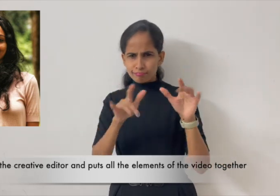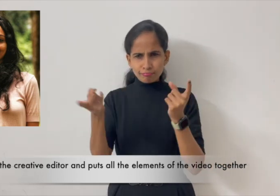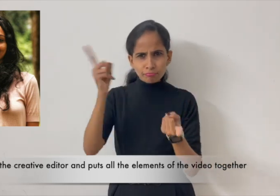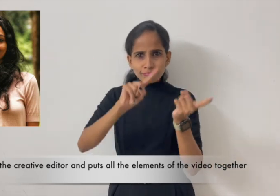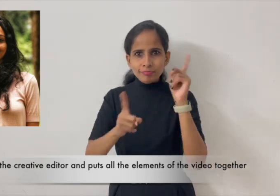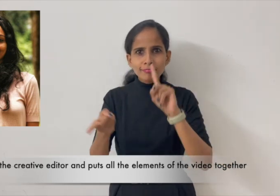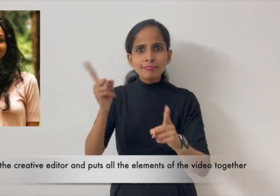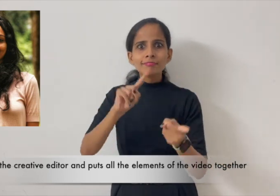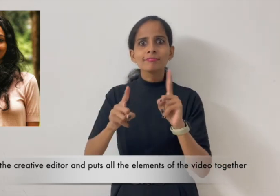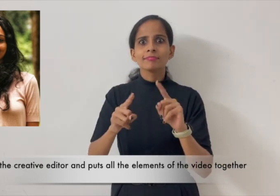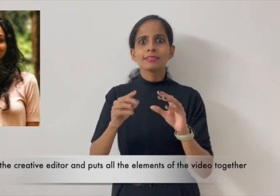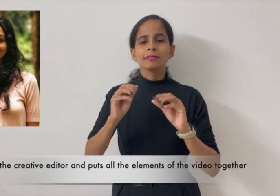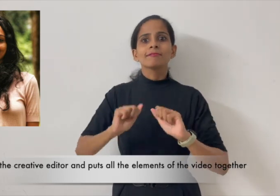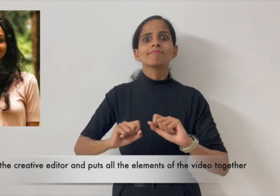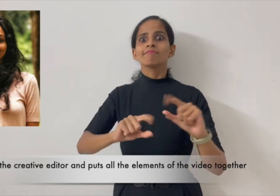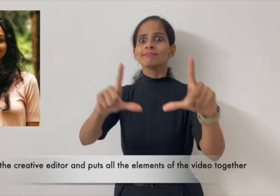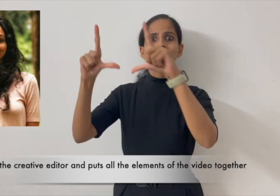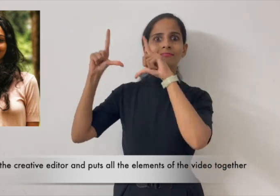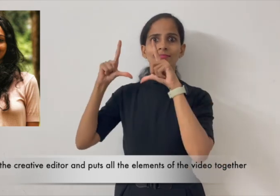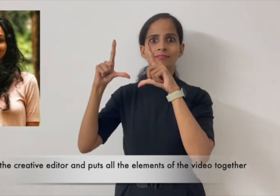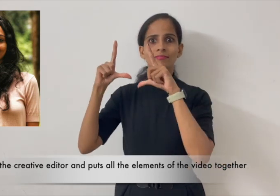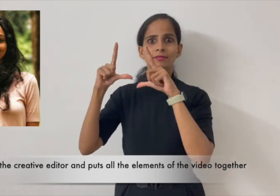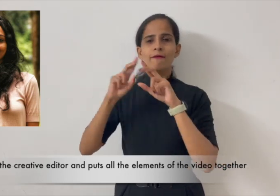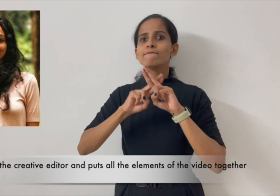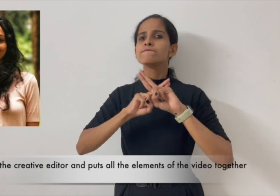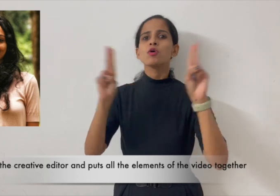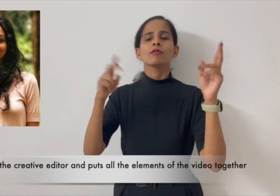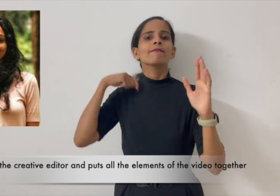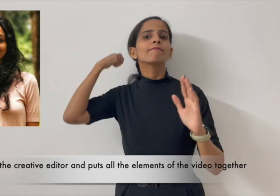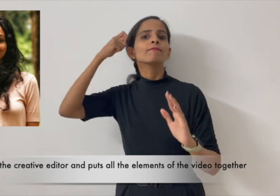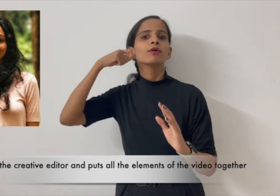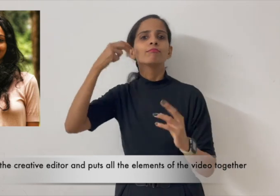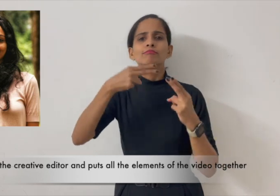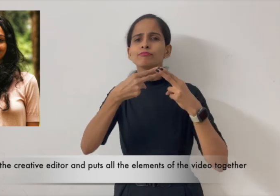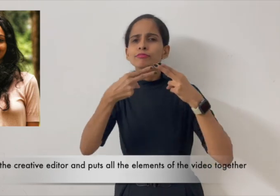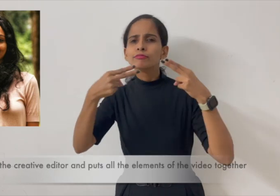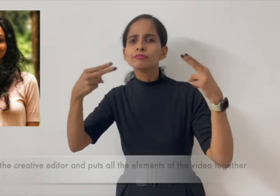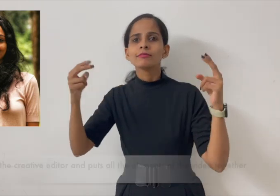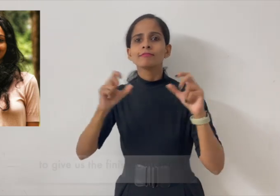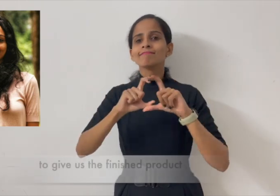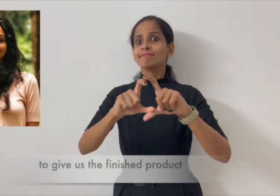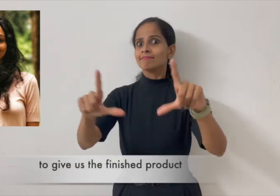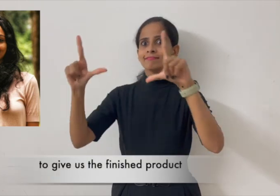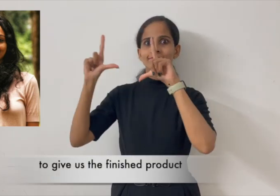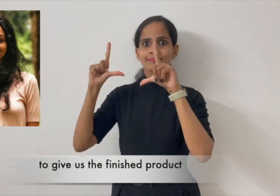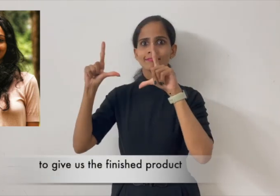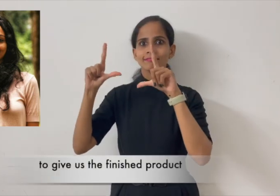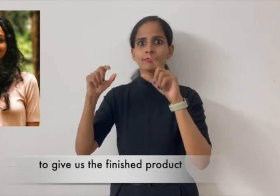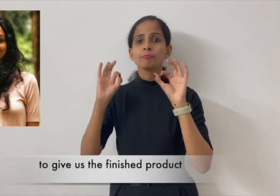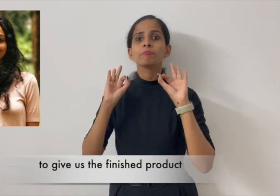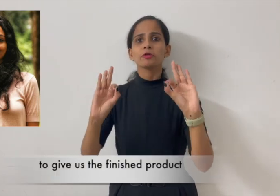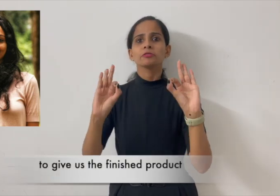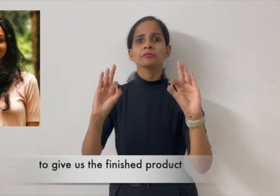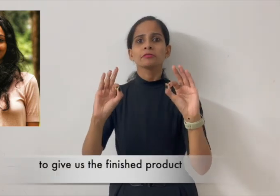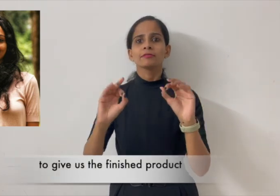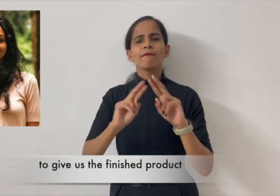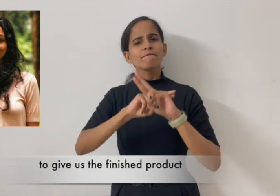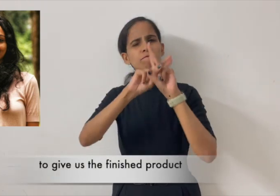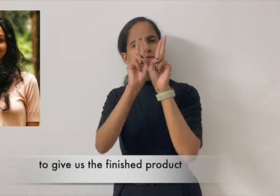and puts all the elements of the video together to give us the finished product.